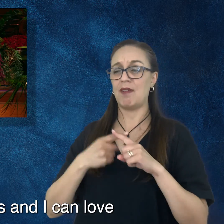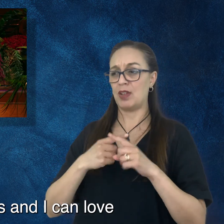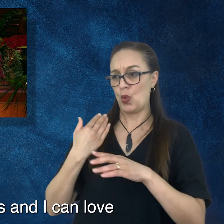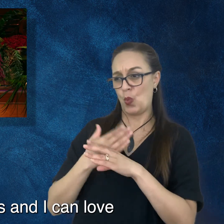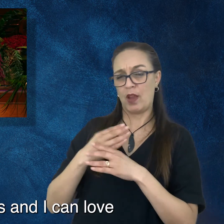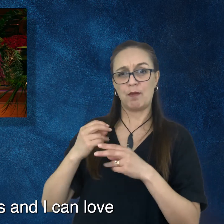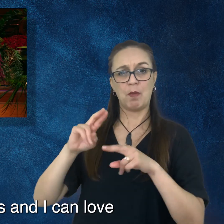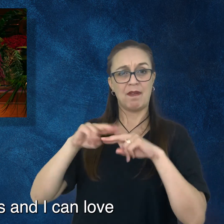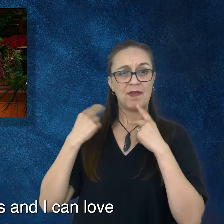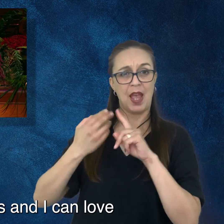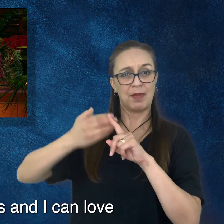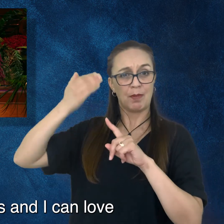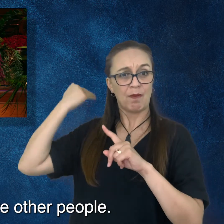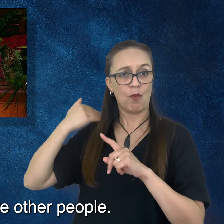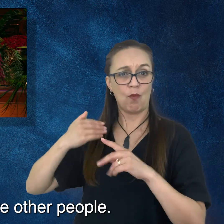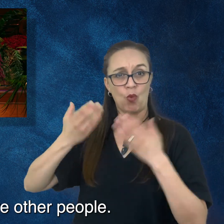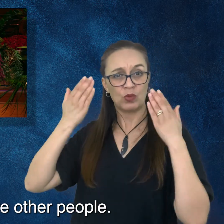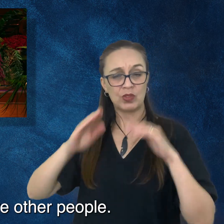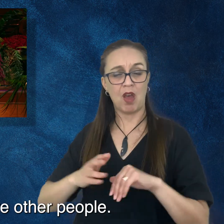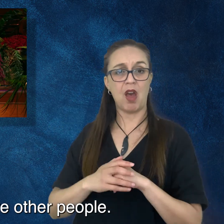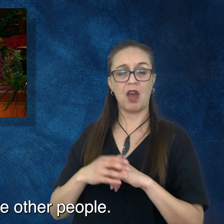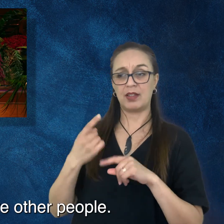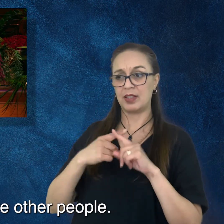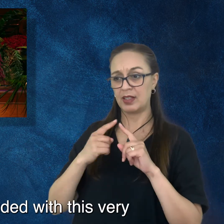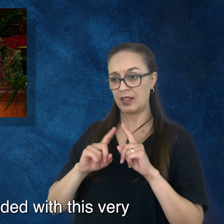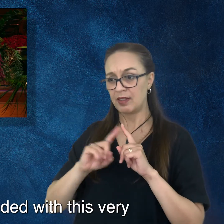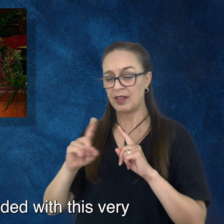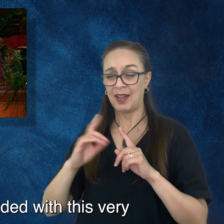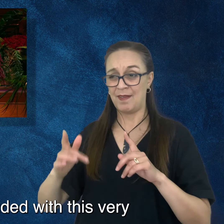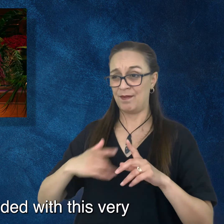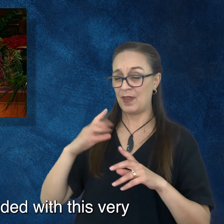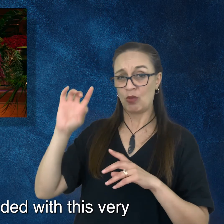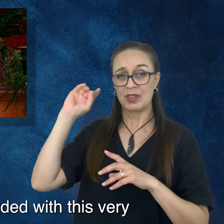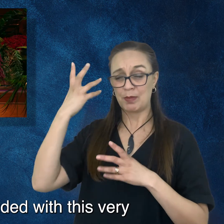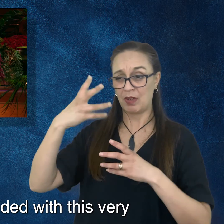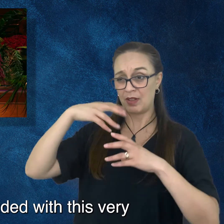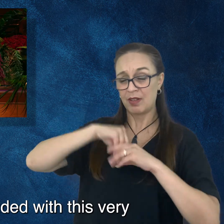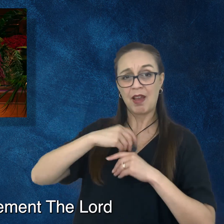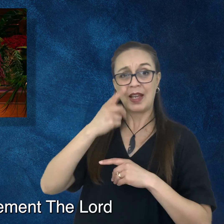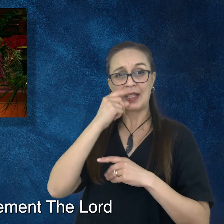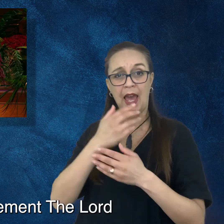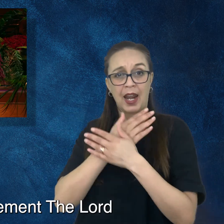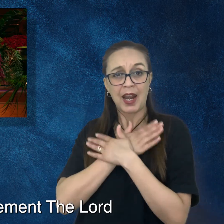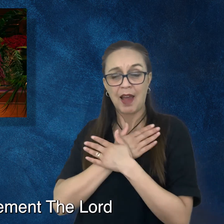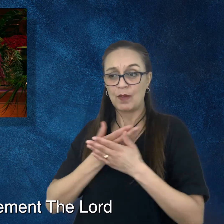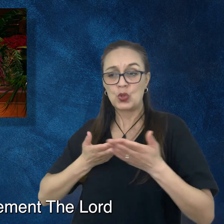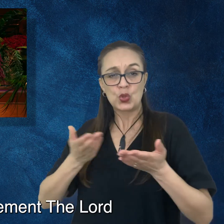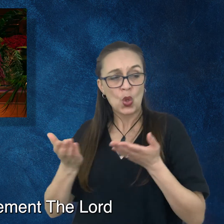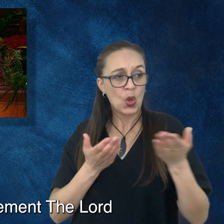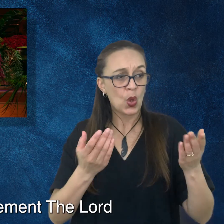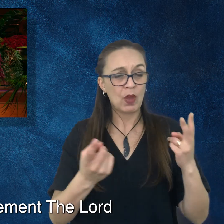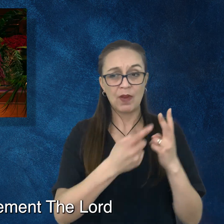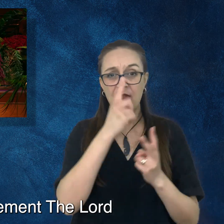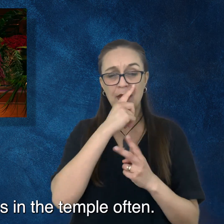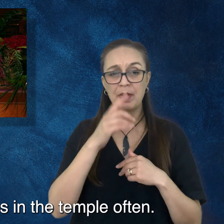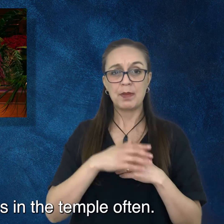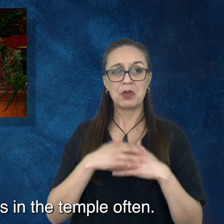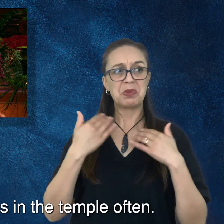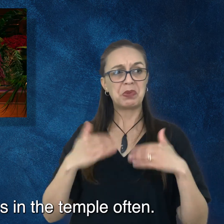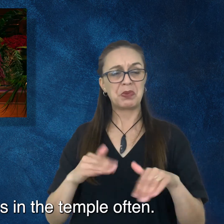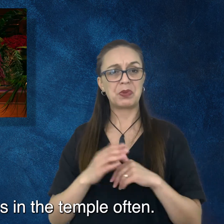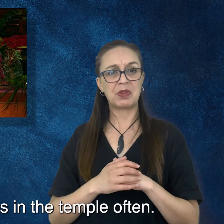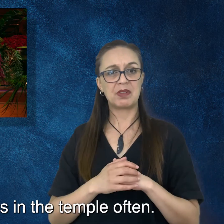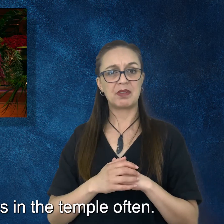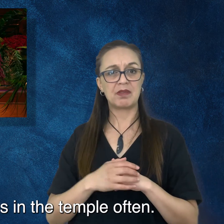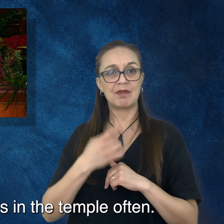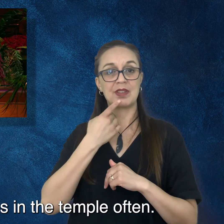ancestors, and I can love and serve other people. She concluded with this very true statement, The Lord wants